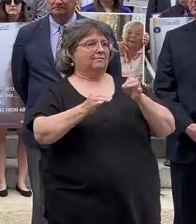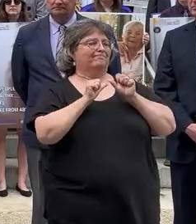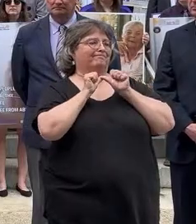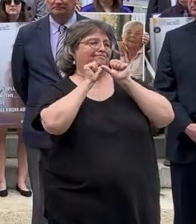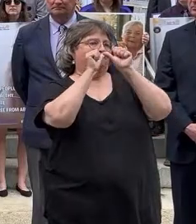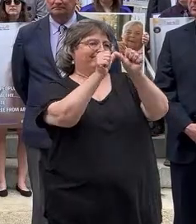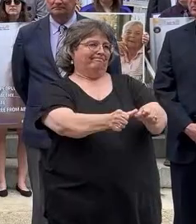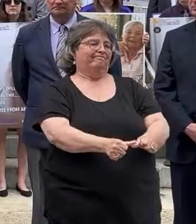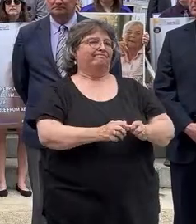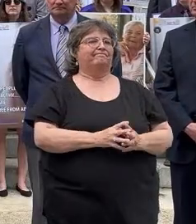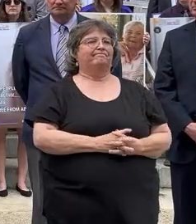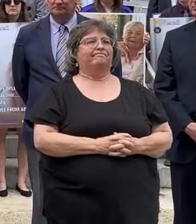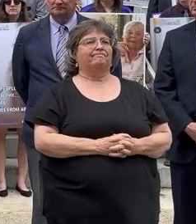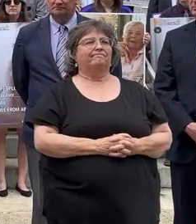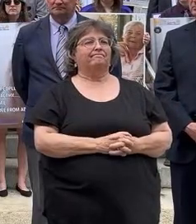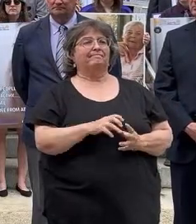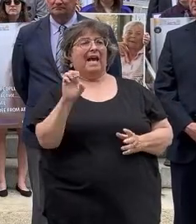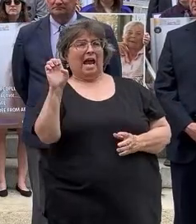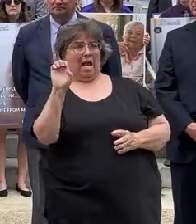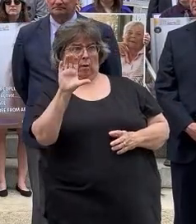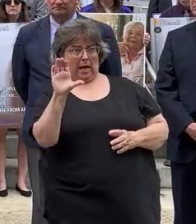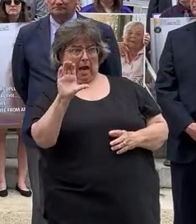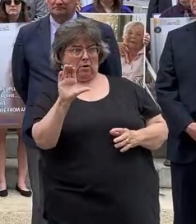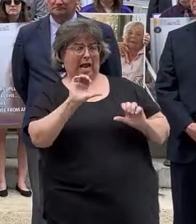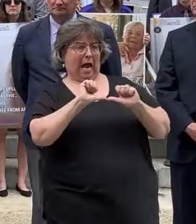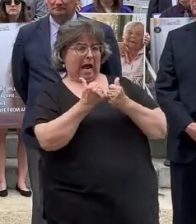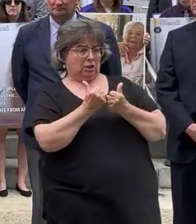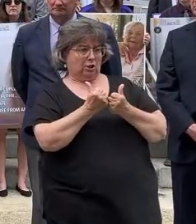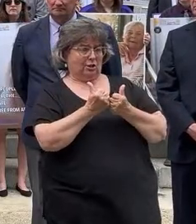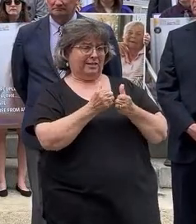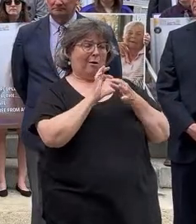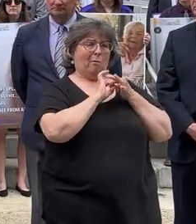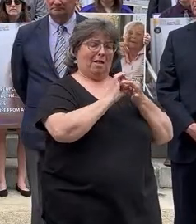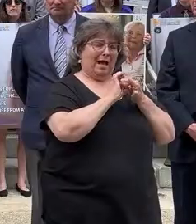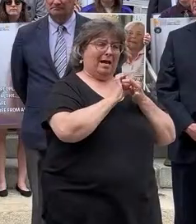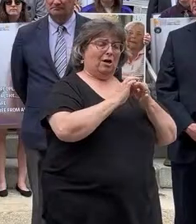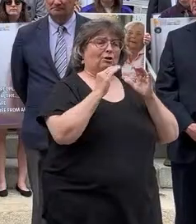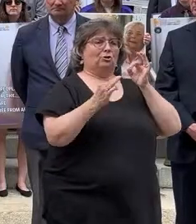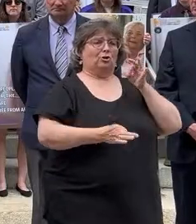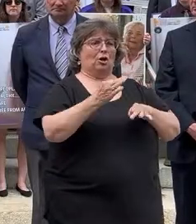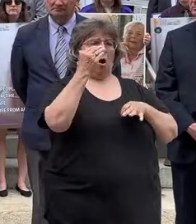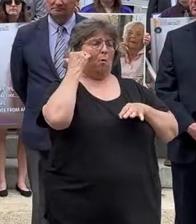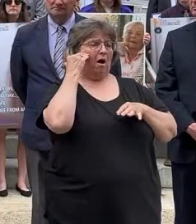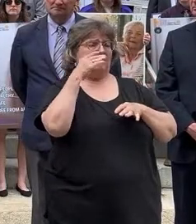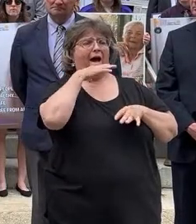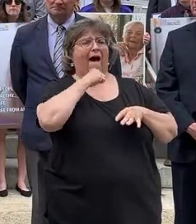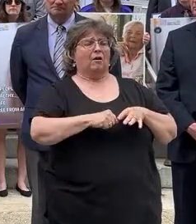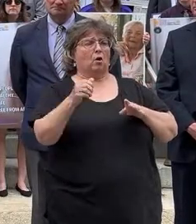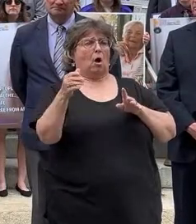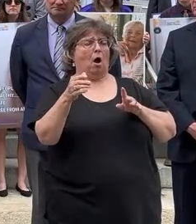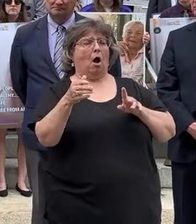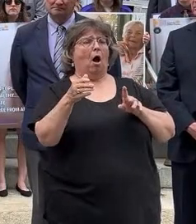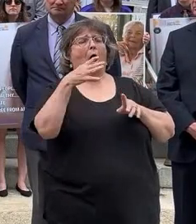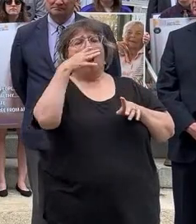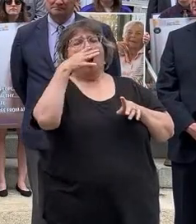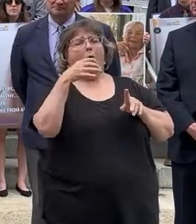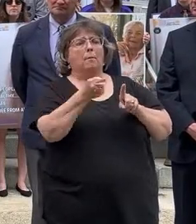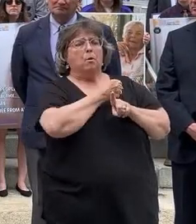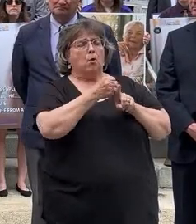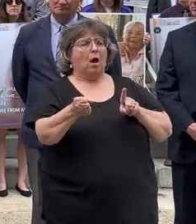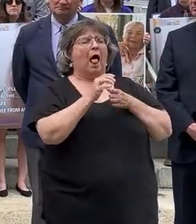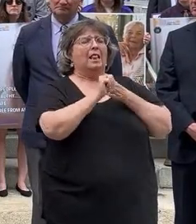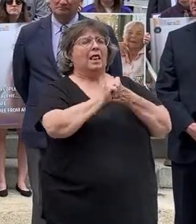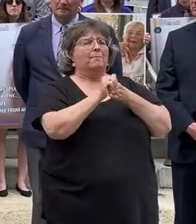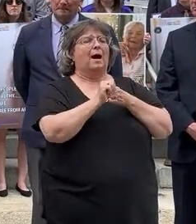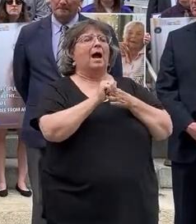persevere. Erie County and the agencies dedicated to bringing justice and awareness to elder abuse are led by Erie County